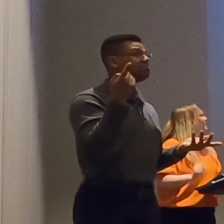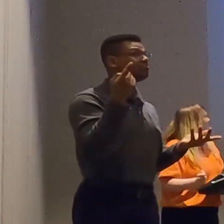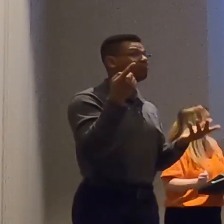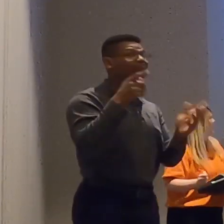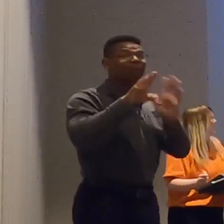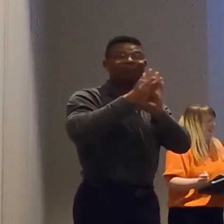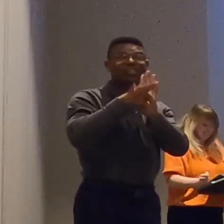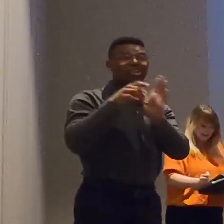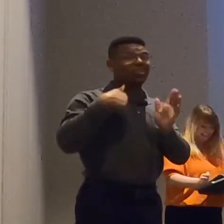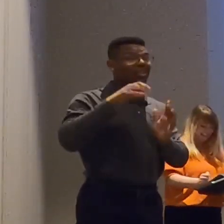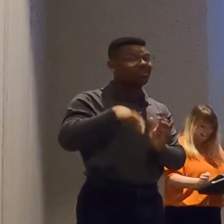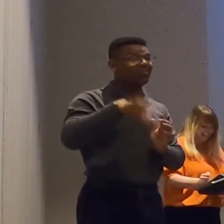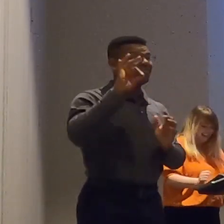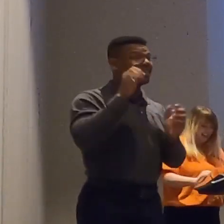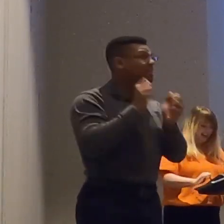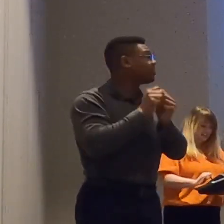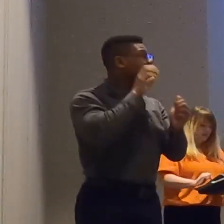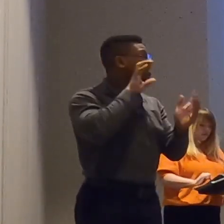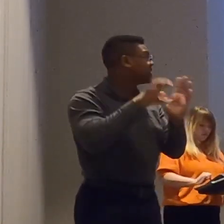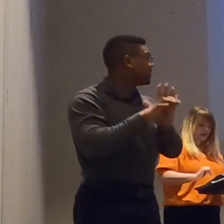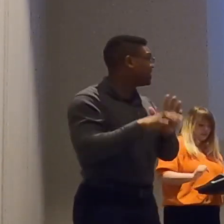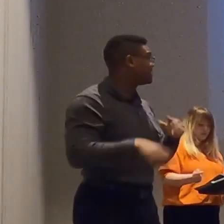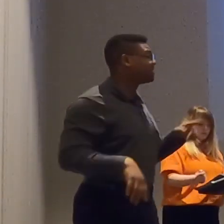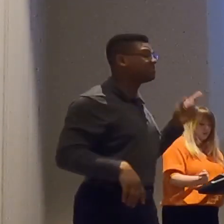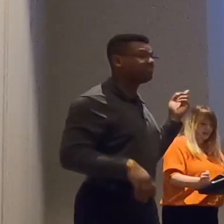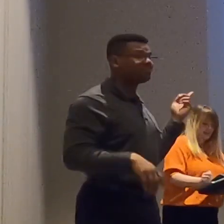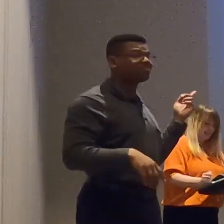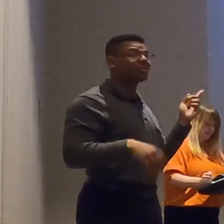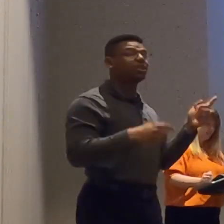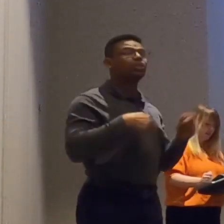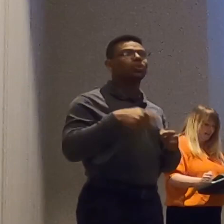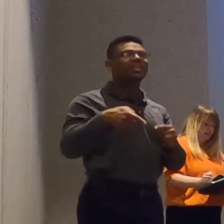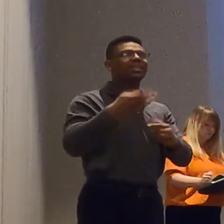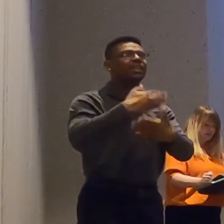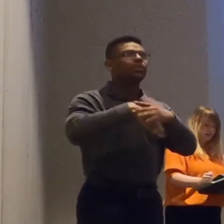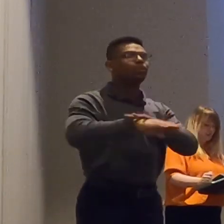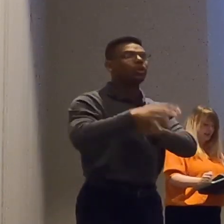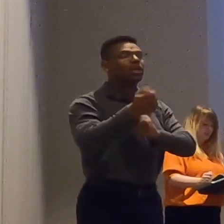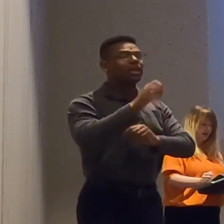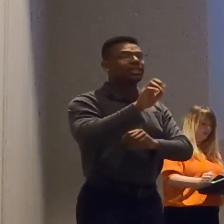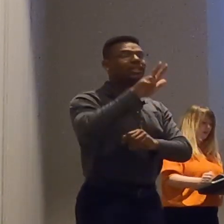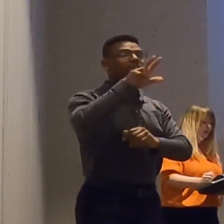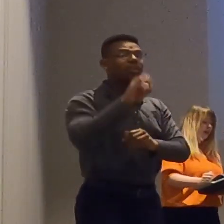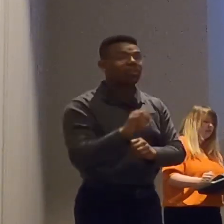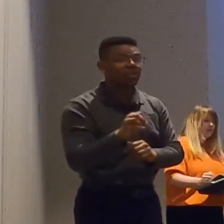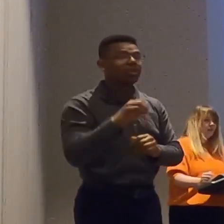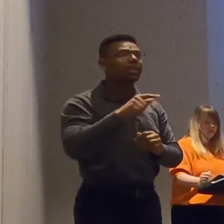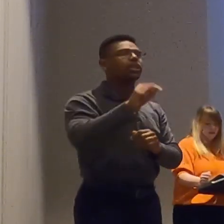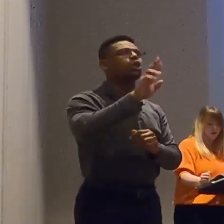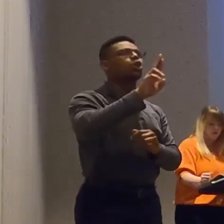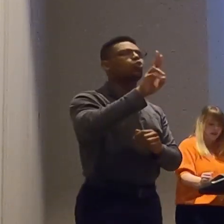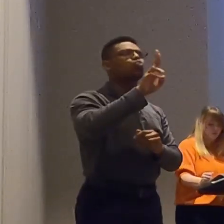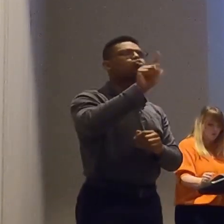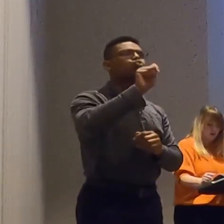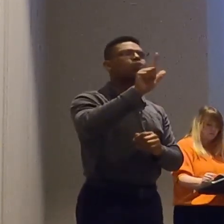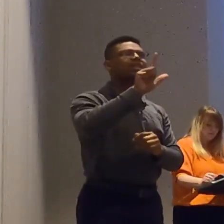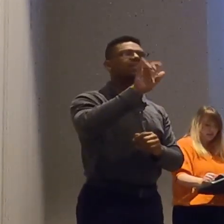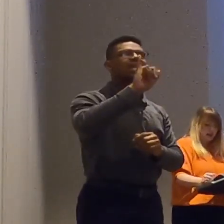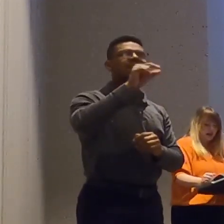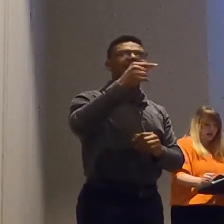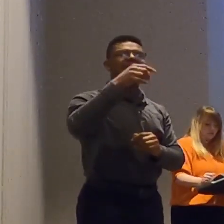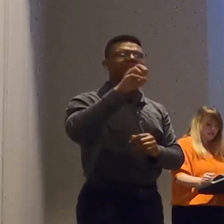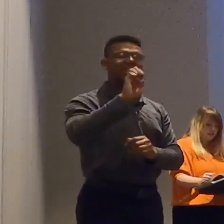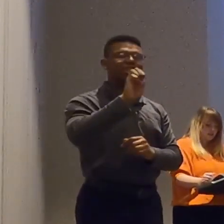thing that I could find that had his face on it. So Rogers was born in 1930 in Rutledge, Alabama, and served in the Korean